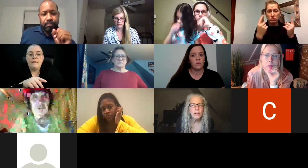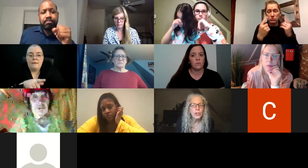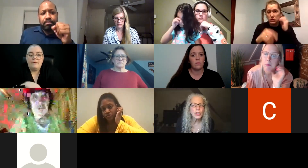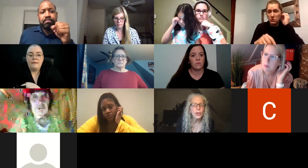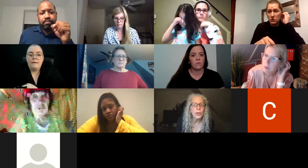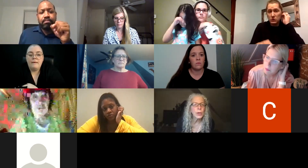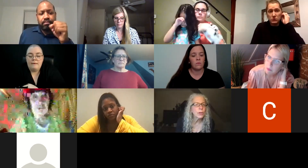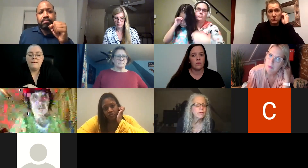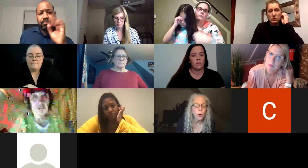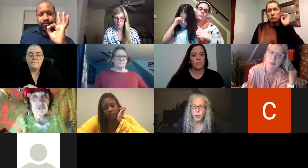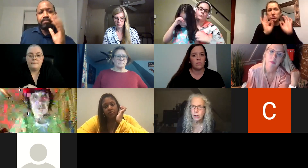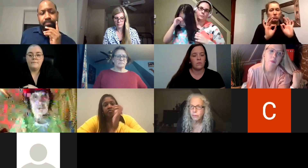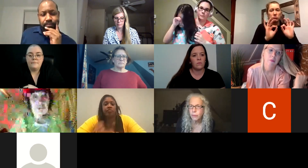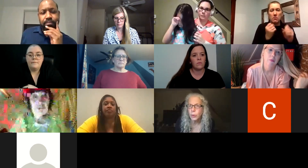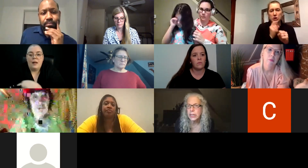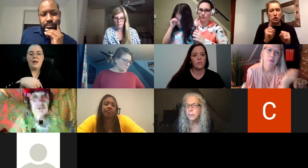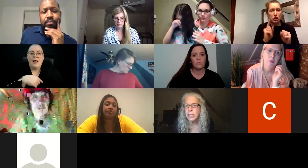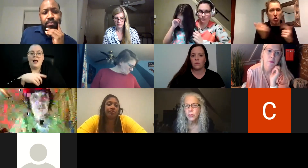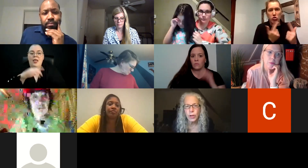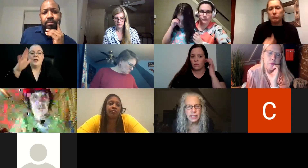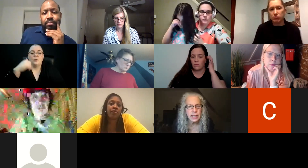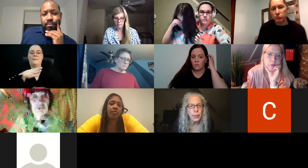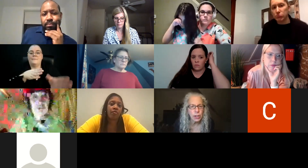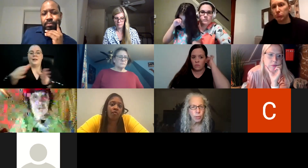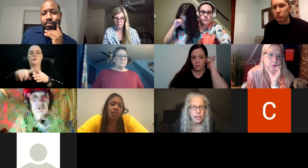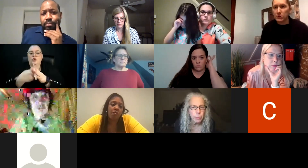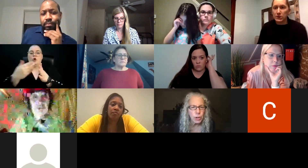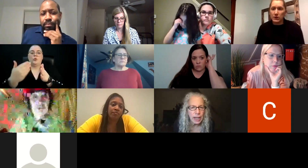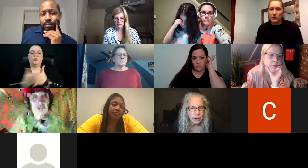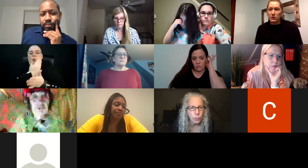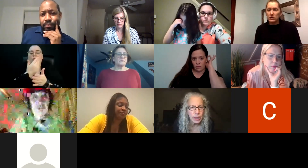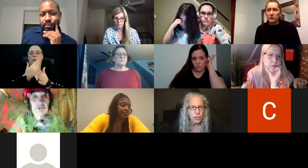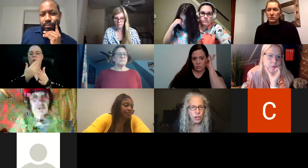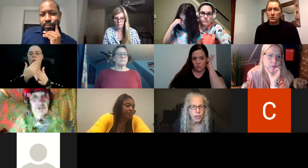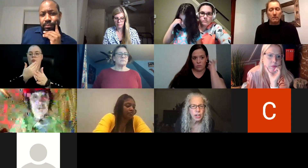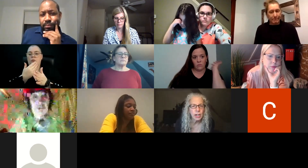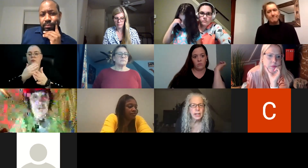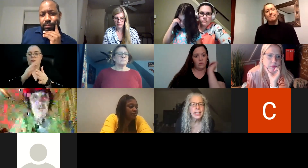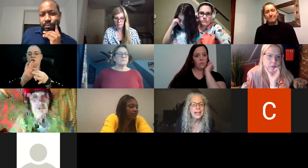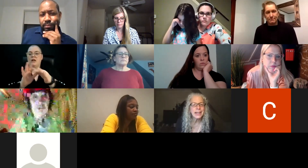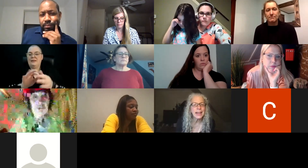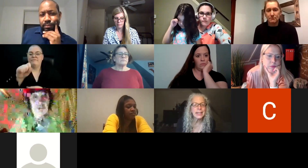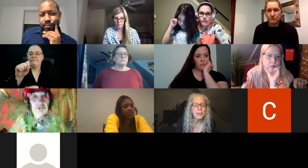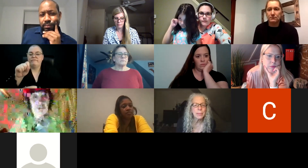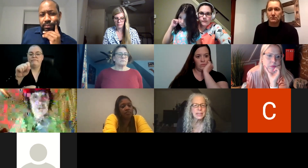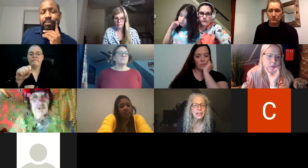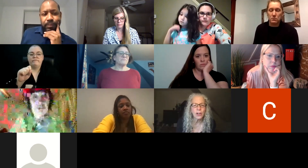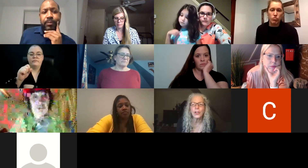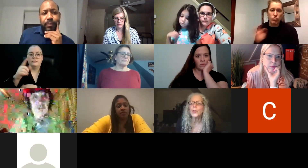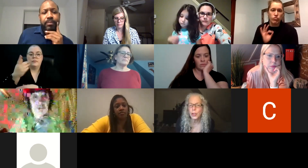just so that we could forward the email addresses, and then we could all be communicating with each other. Yes, I'd like to be able to start a new